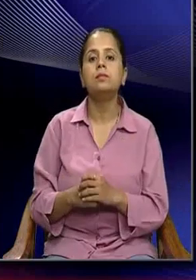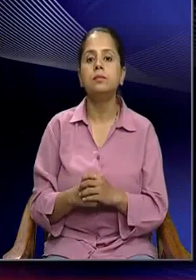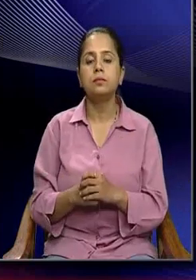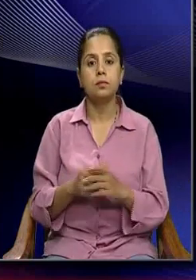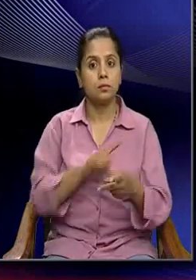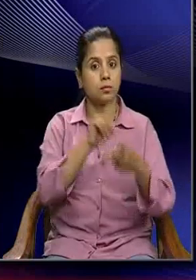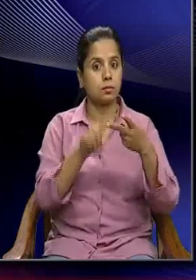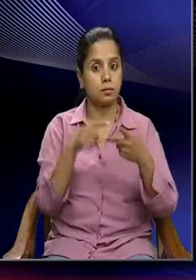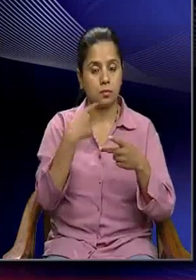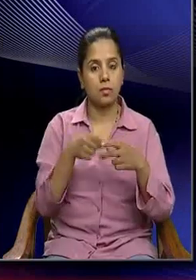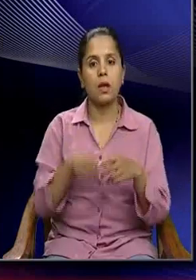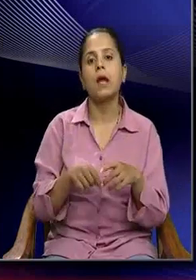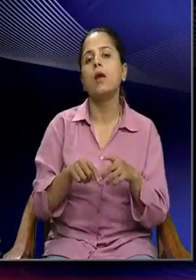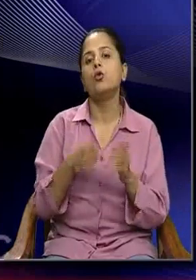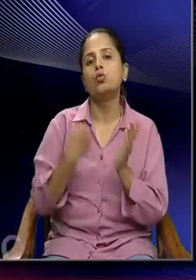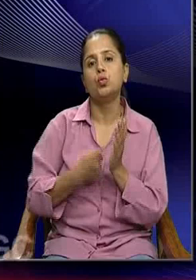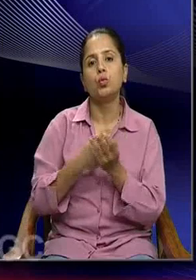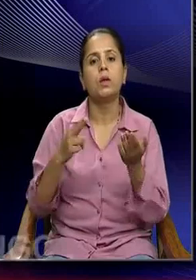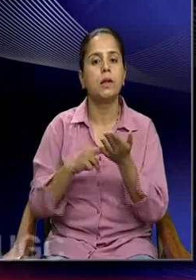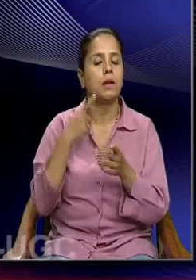the second is Niam,